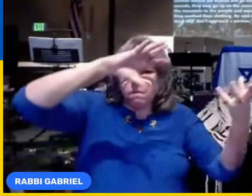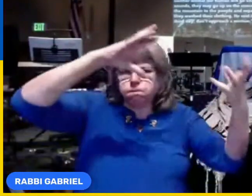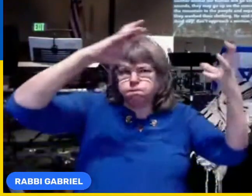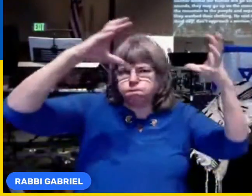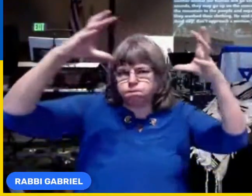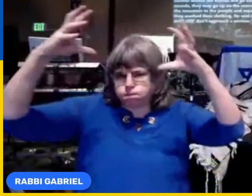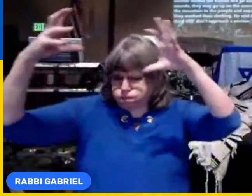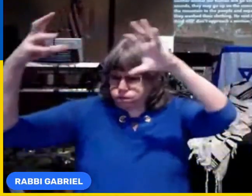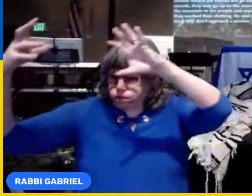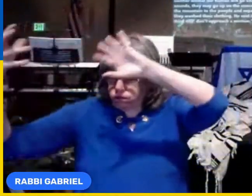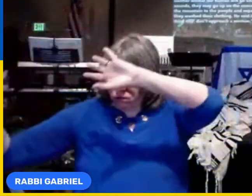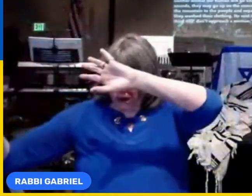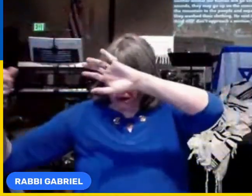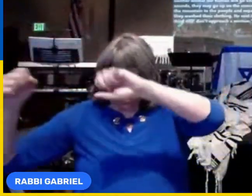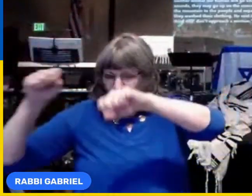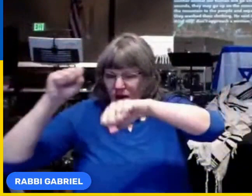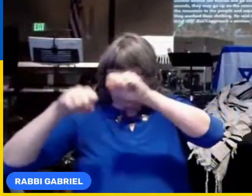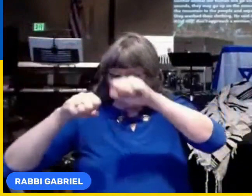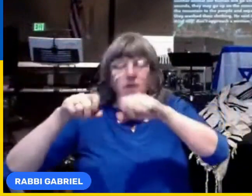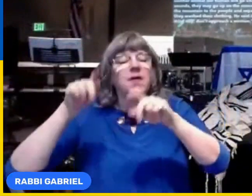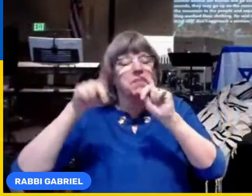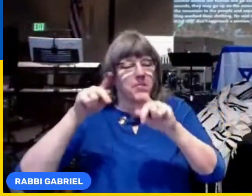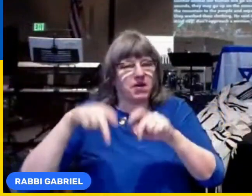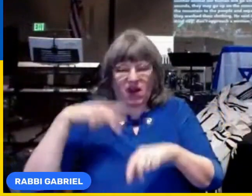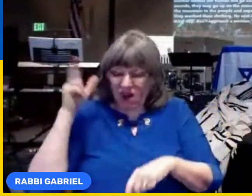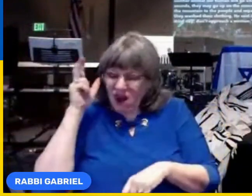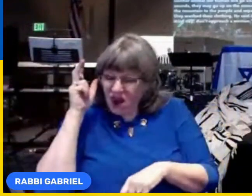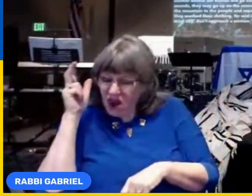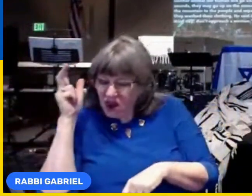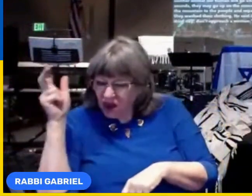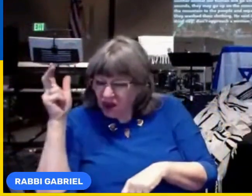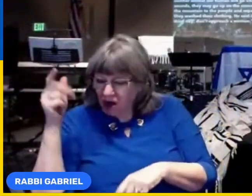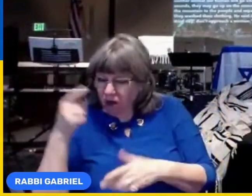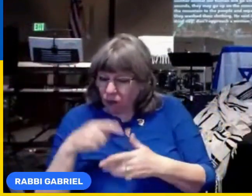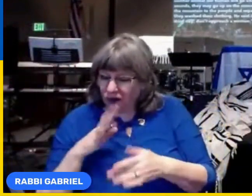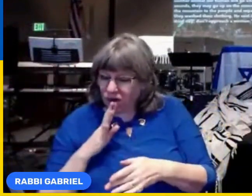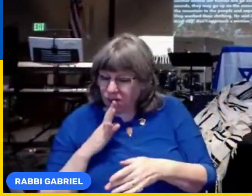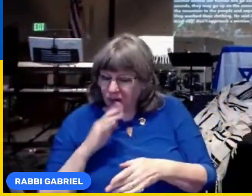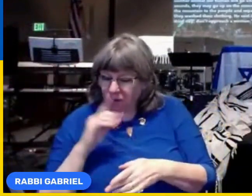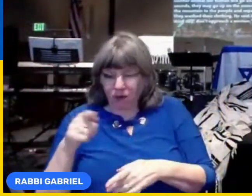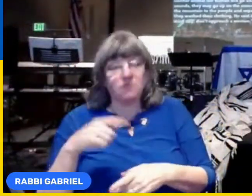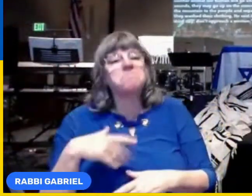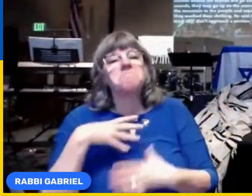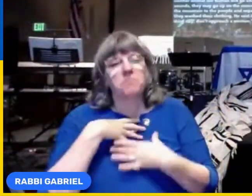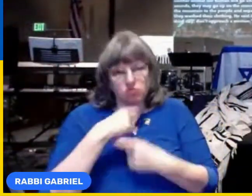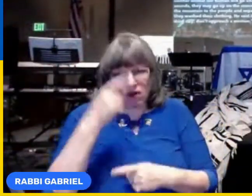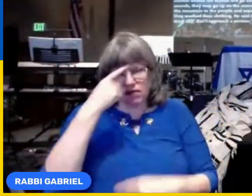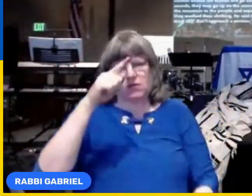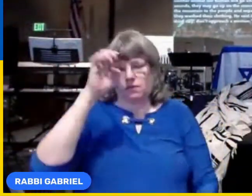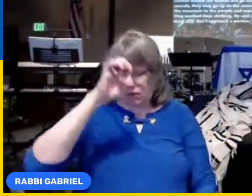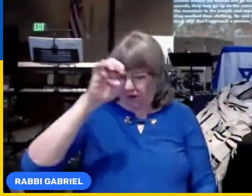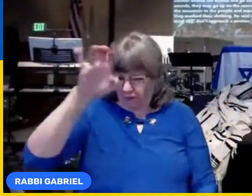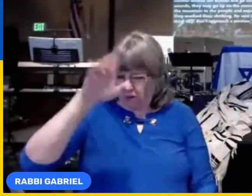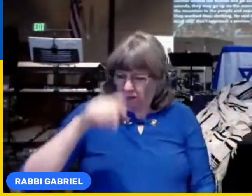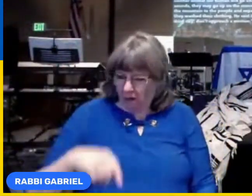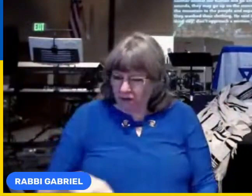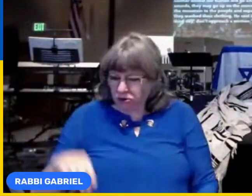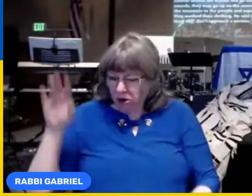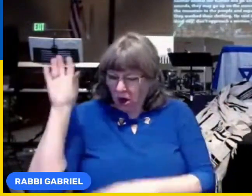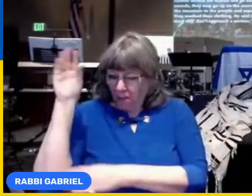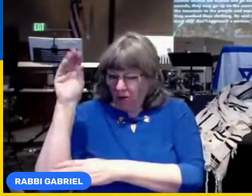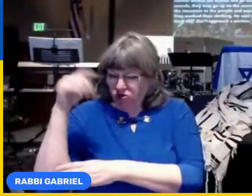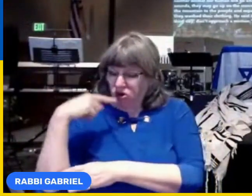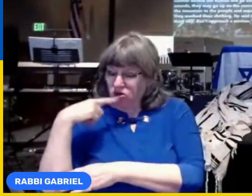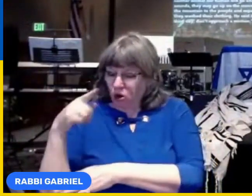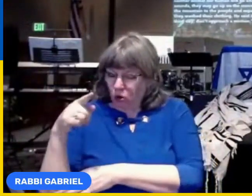Moshe had told Adonai what the people had said, so Adonai said to Moshe, "Go to the people today and tomorrow, separate them for me